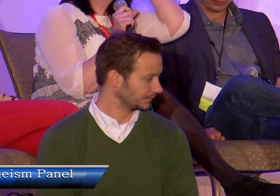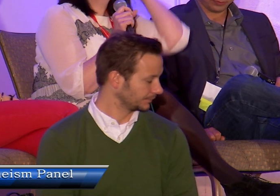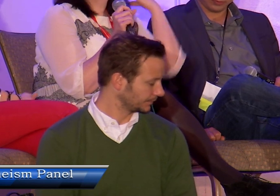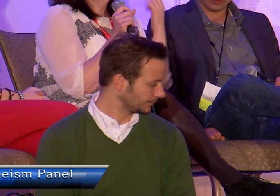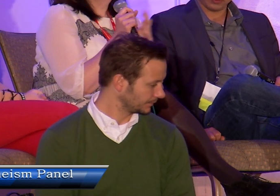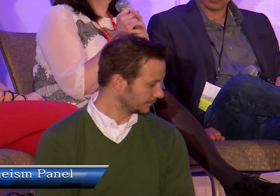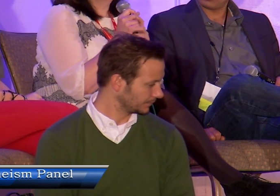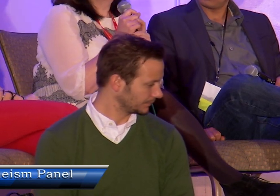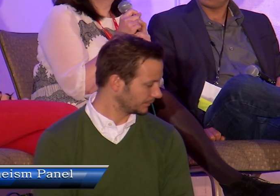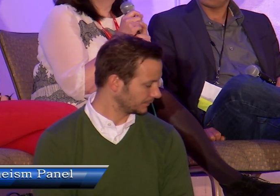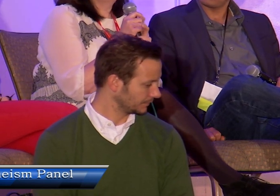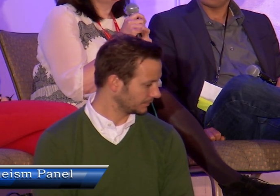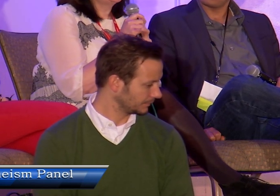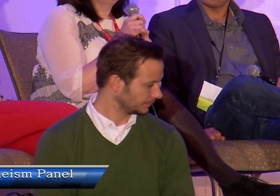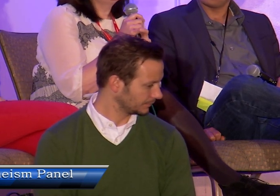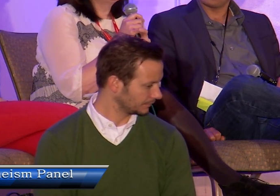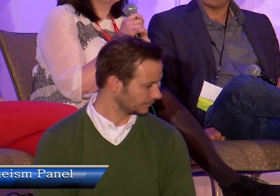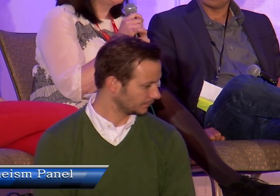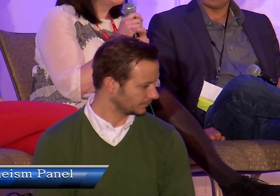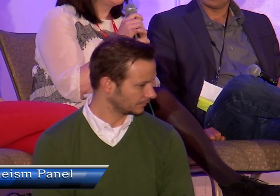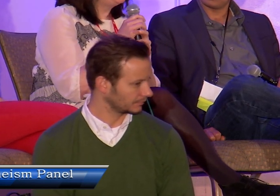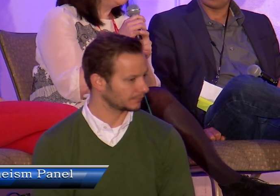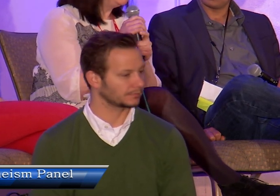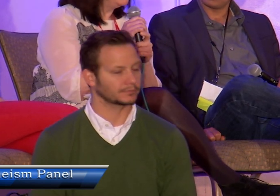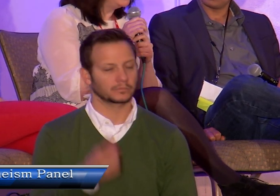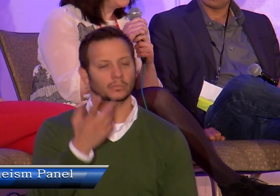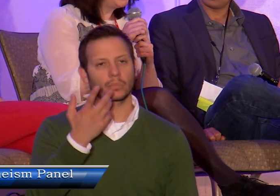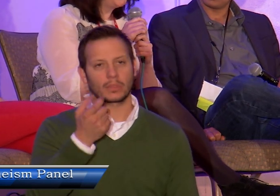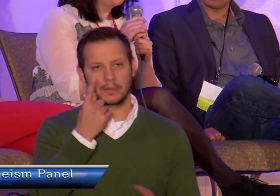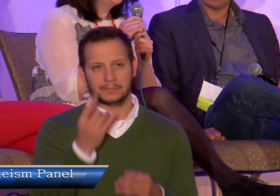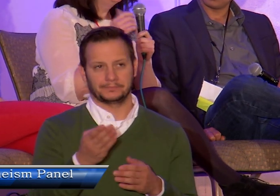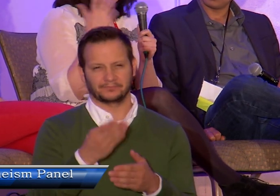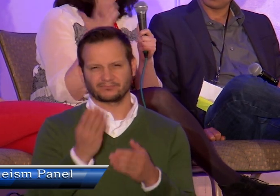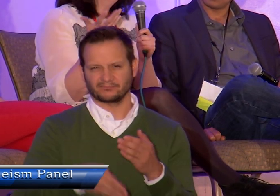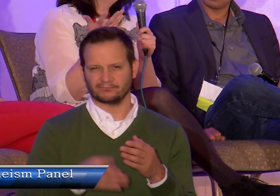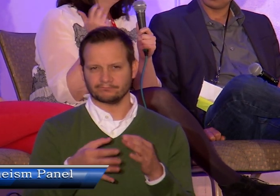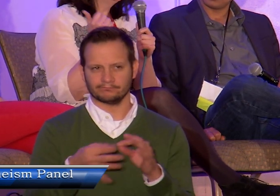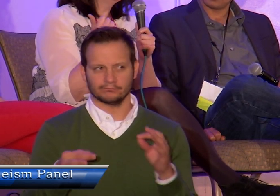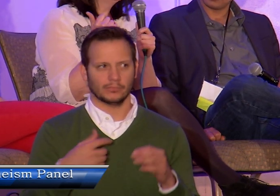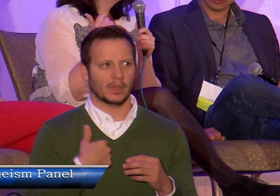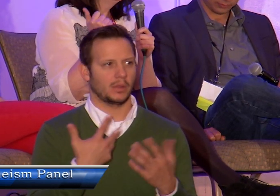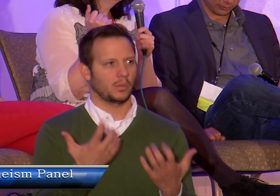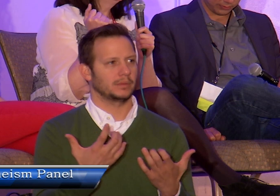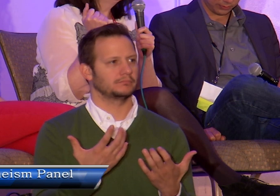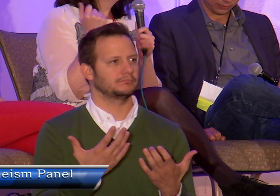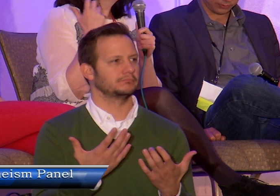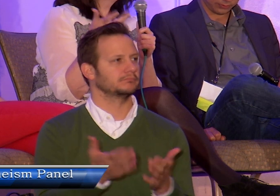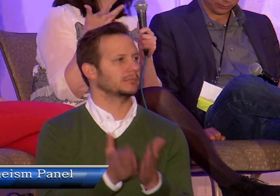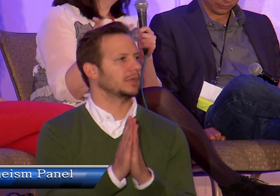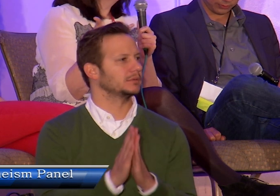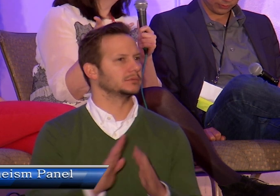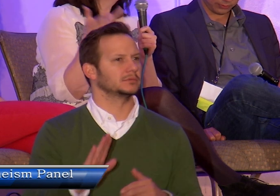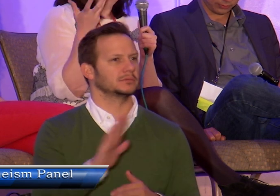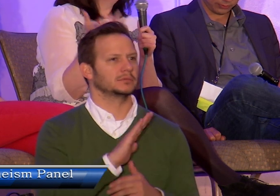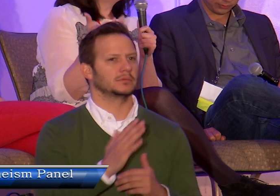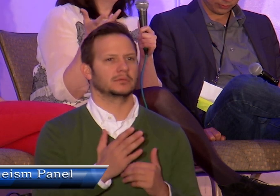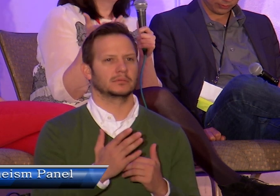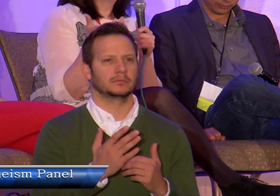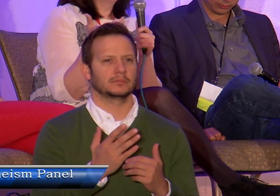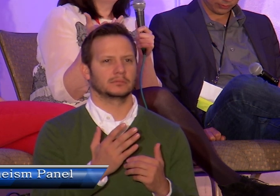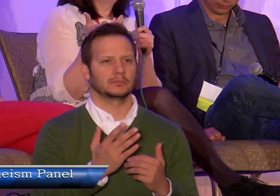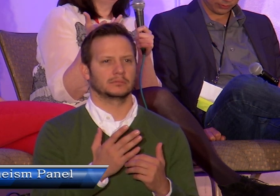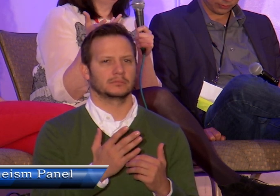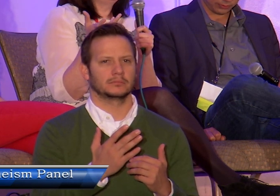I guess as a closing, I would like to appeal to all of you here to see the